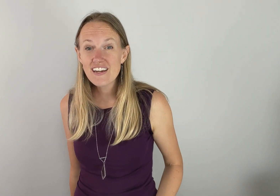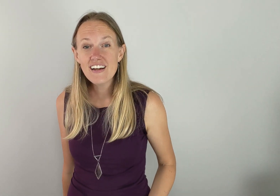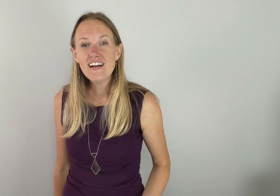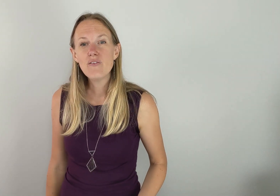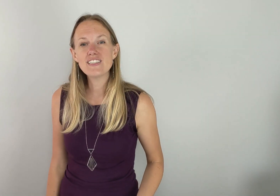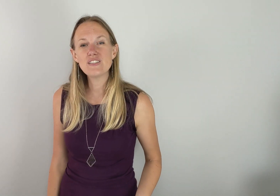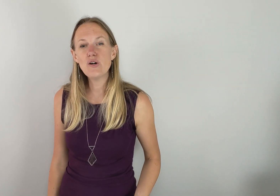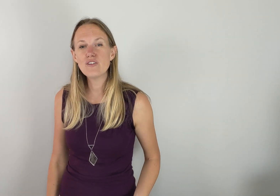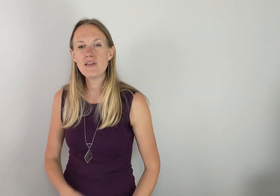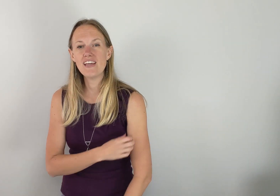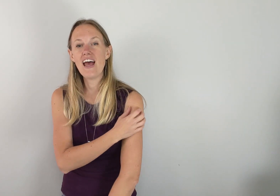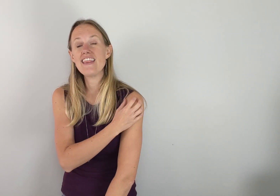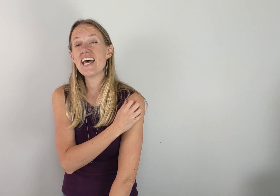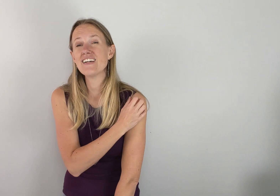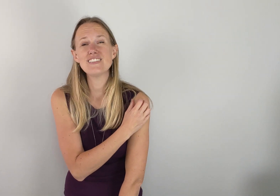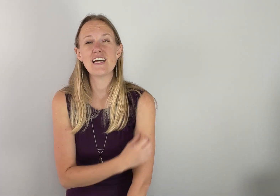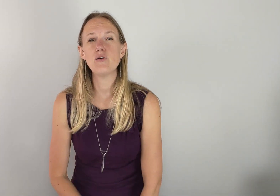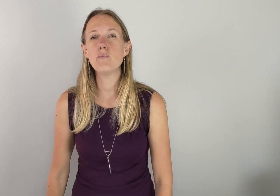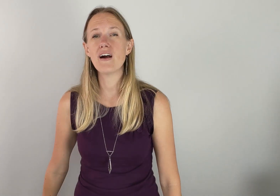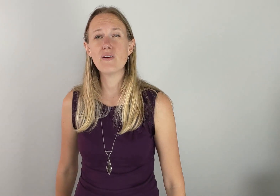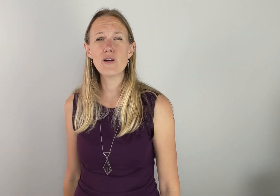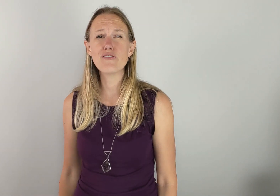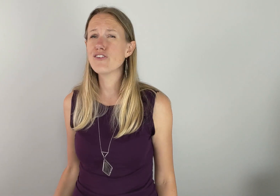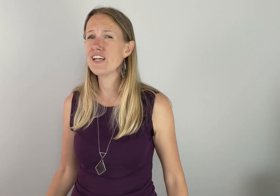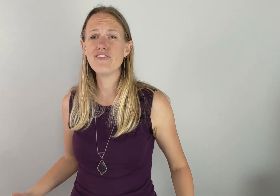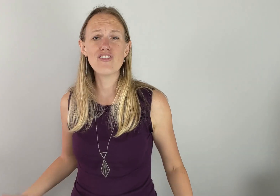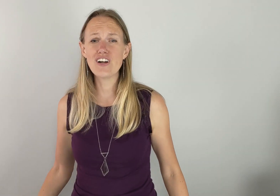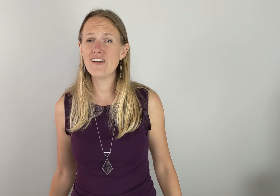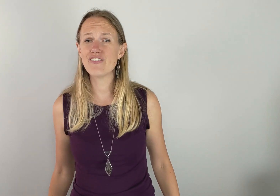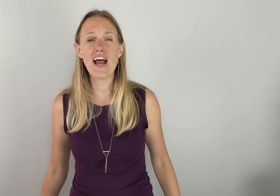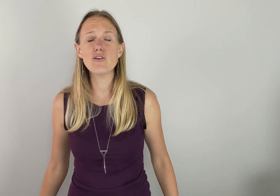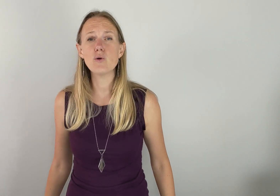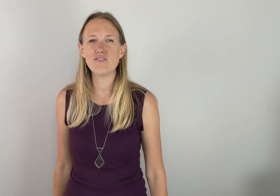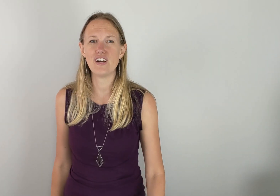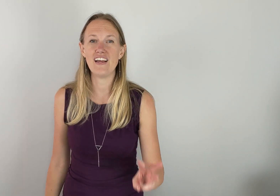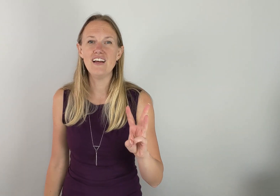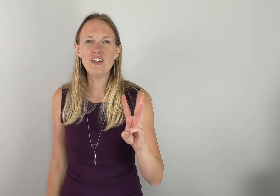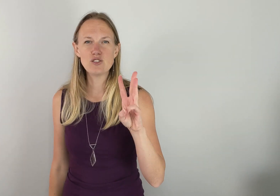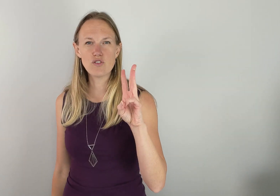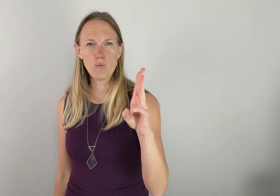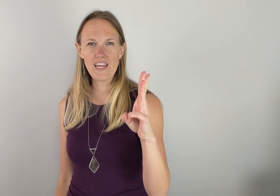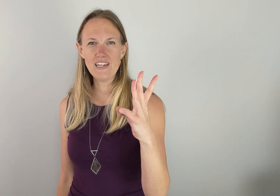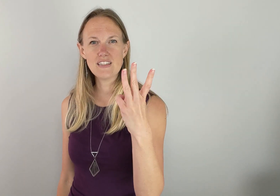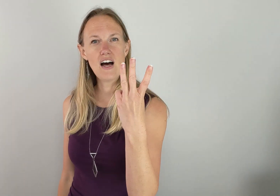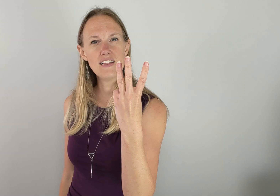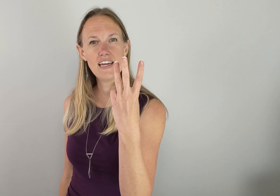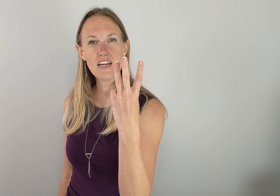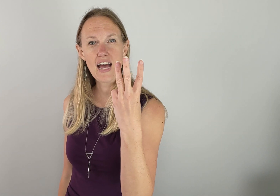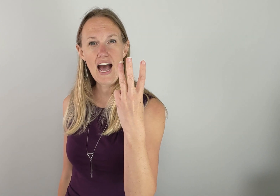free, washes over me, and then it goes to that cool part, we're free, free, forever we're free. So for we, it's a lot like